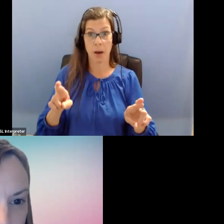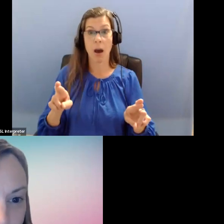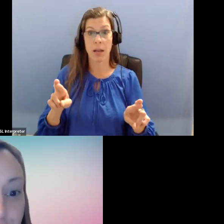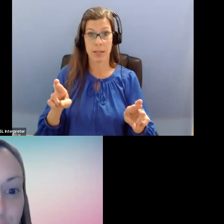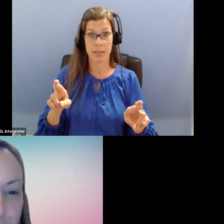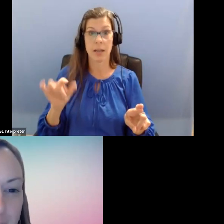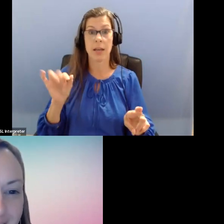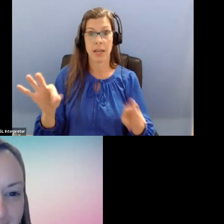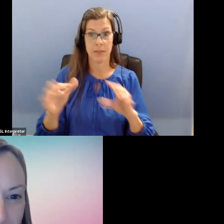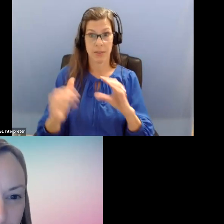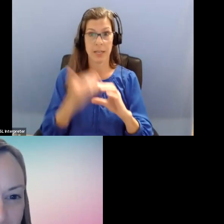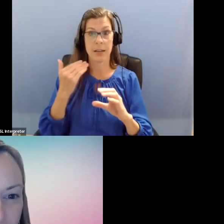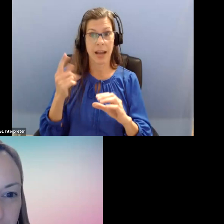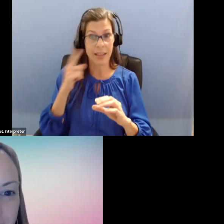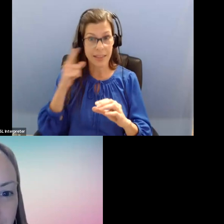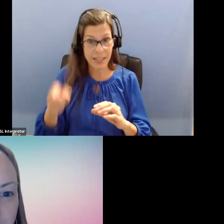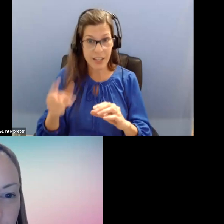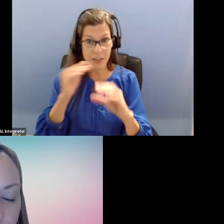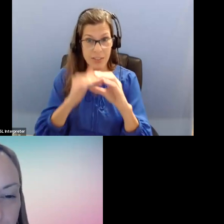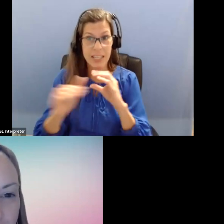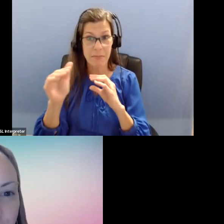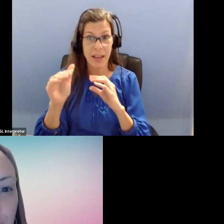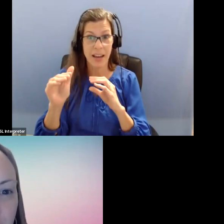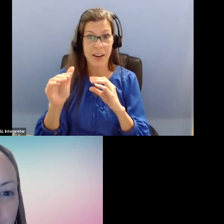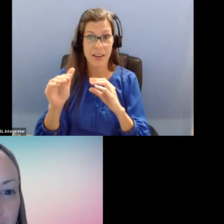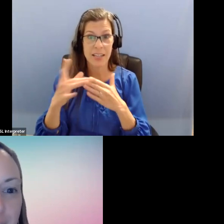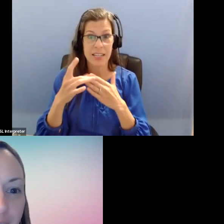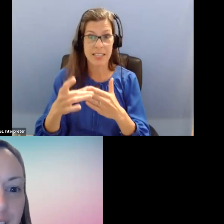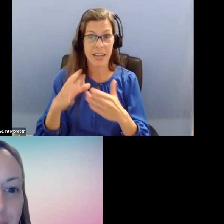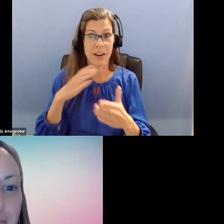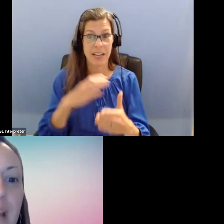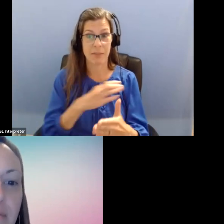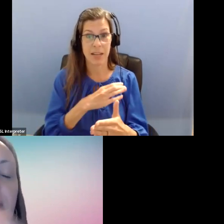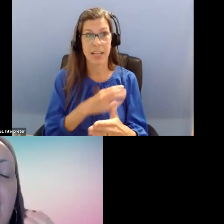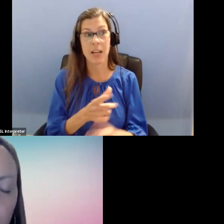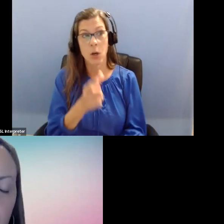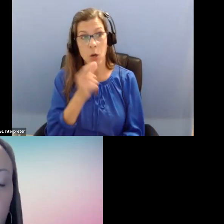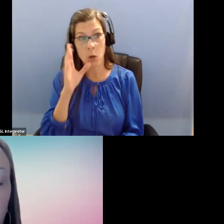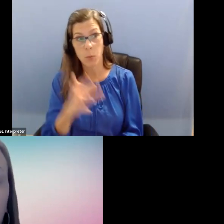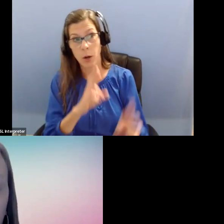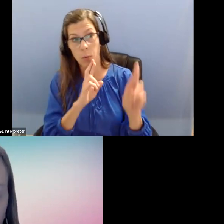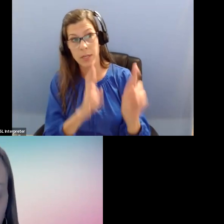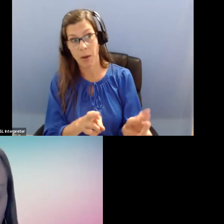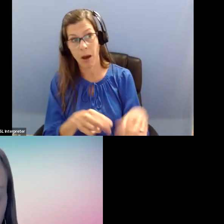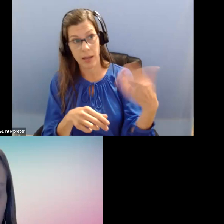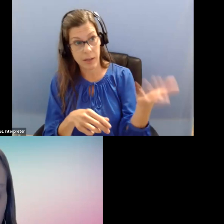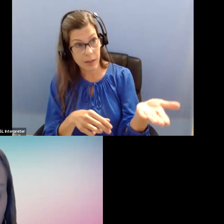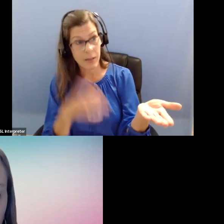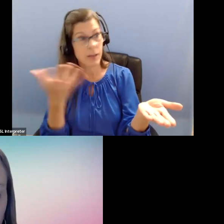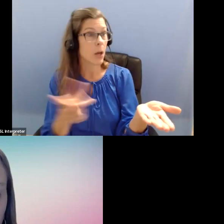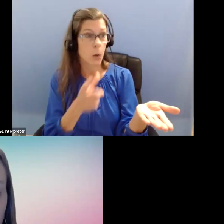even Bipasha, you've emailed the steering committee some, and I think at times it's been like, whose job? Like, yeah, just how are we going to respond would be